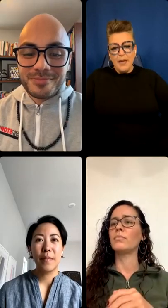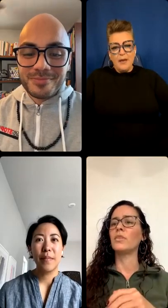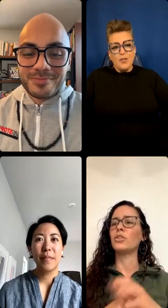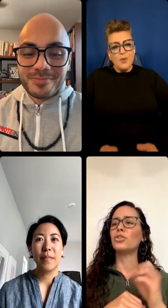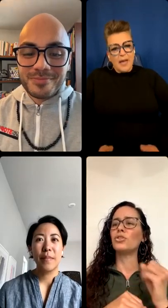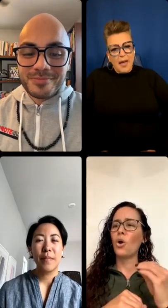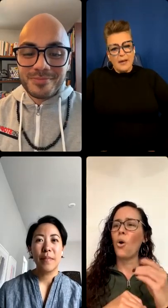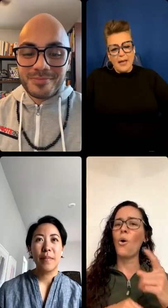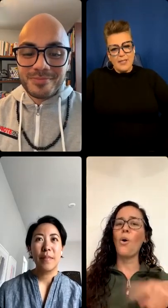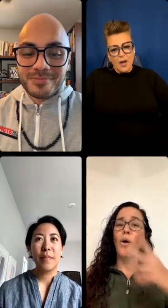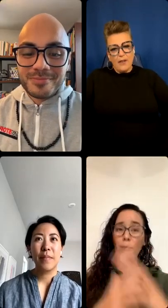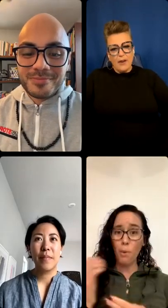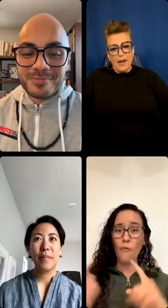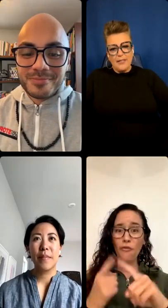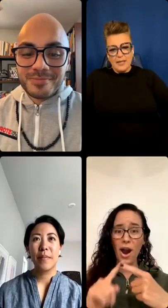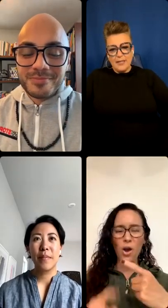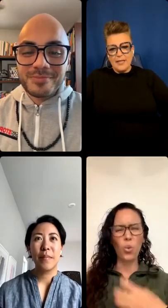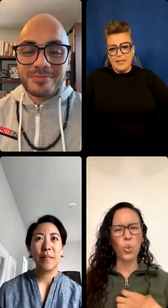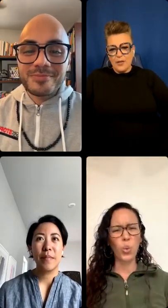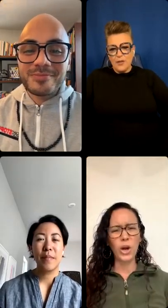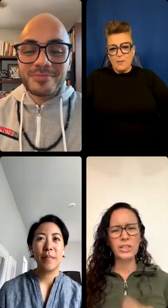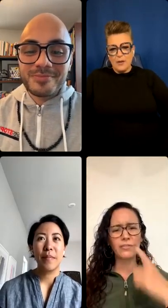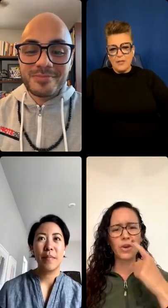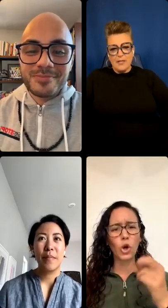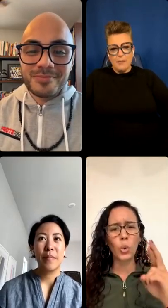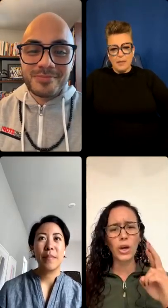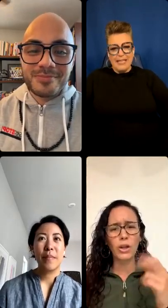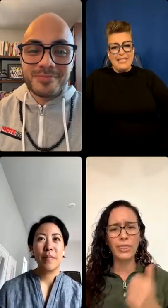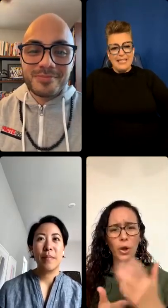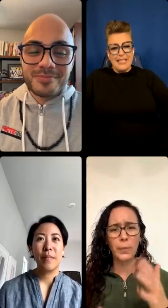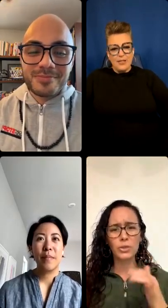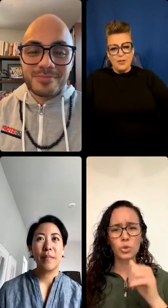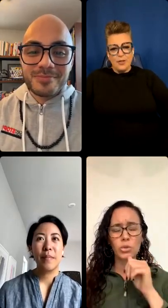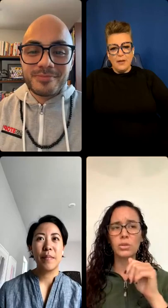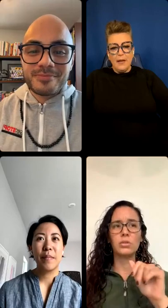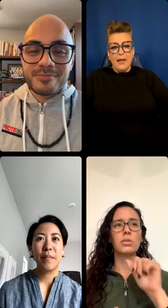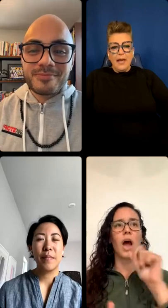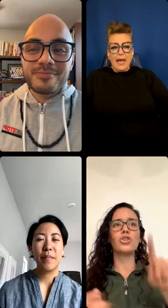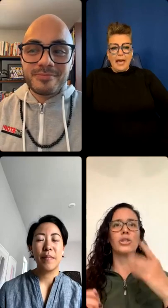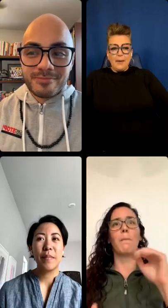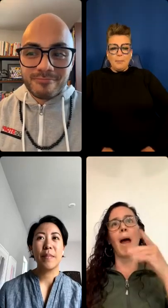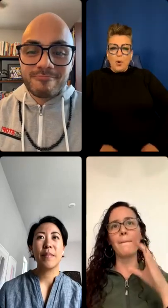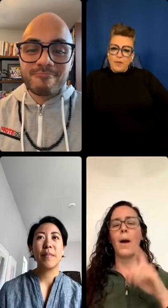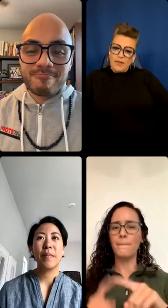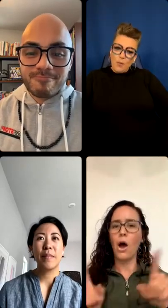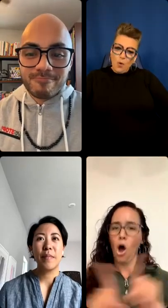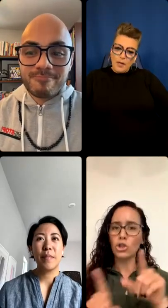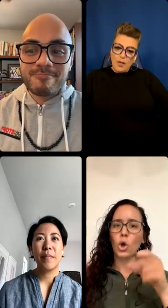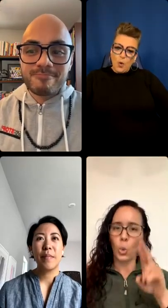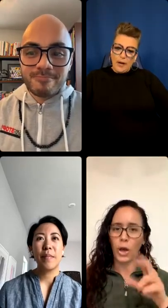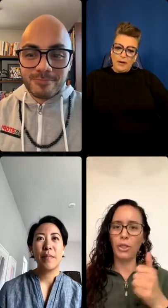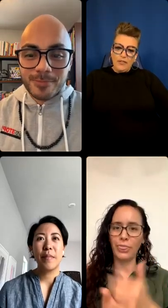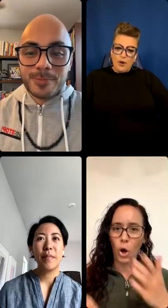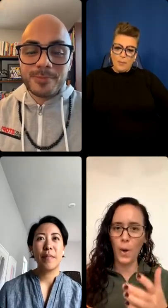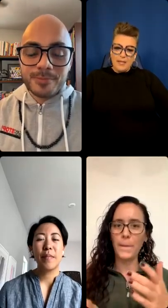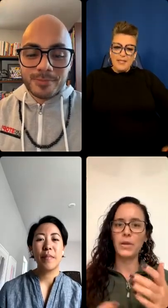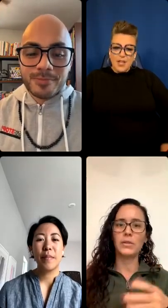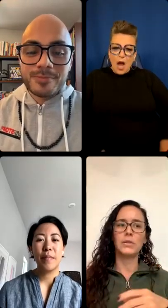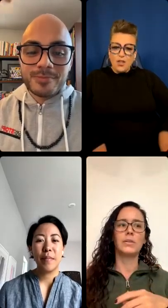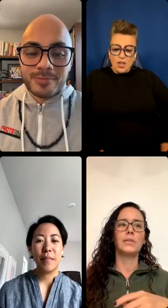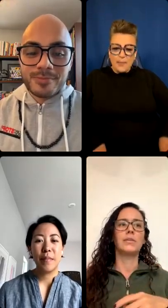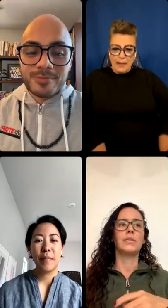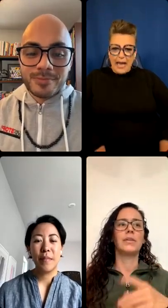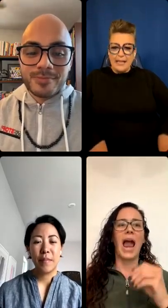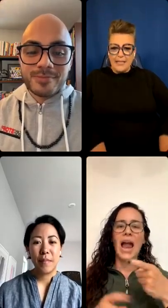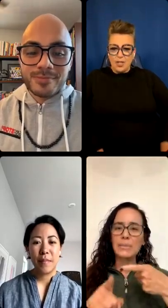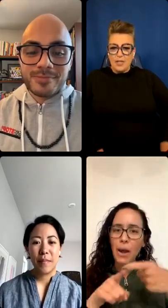scripts. So again, I saw their identities and their experiences being decentered. And both of them wanted queer therapists,